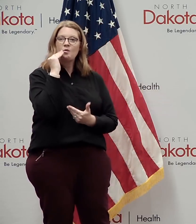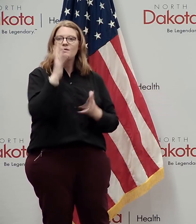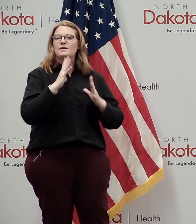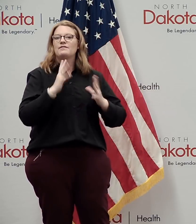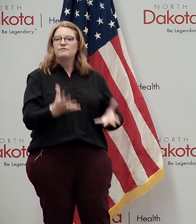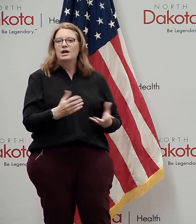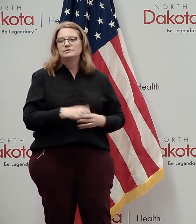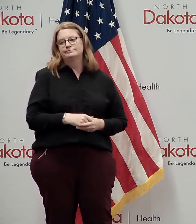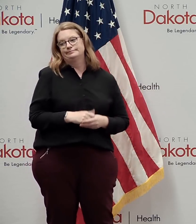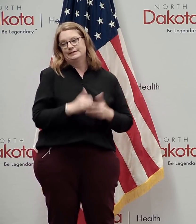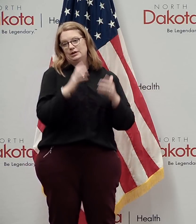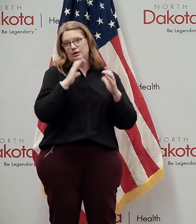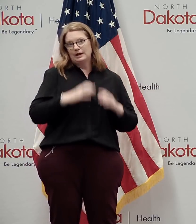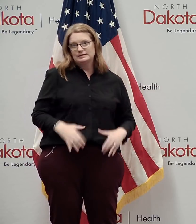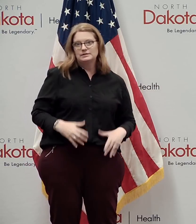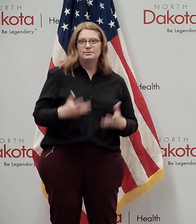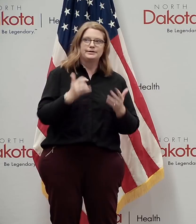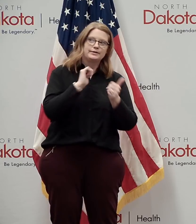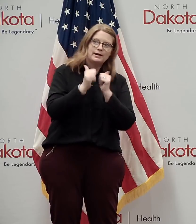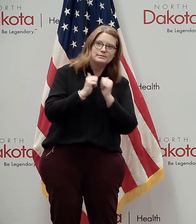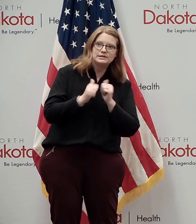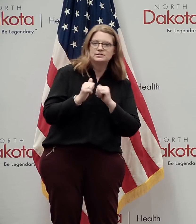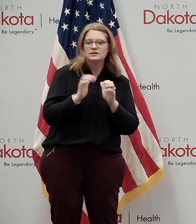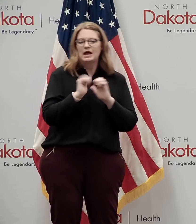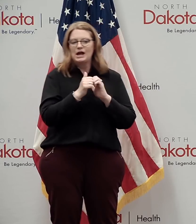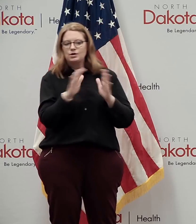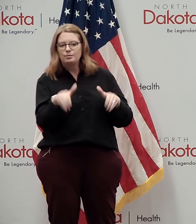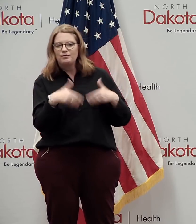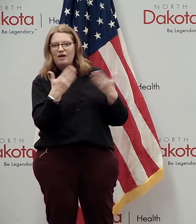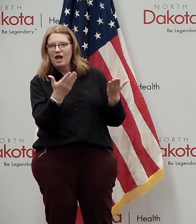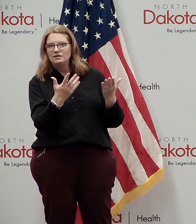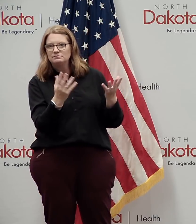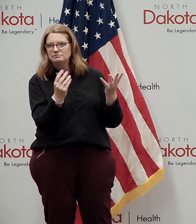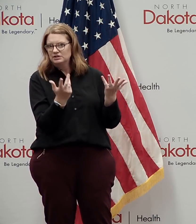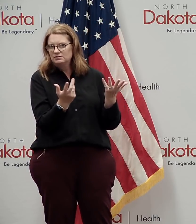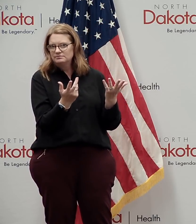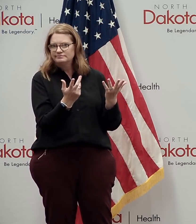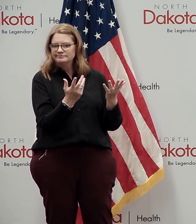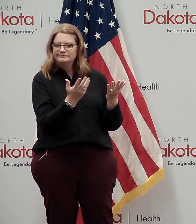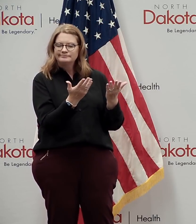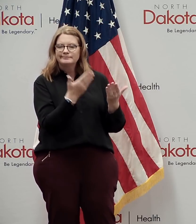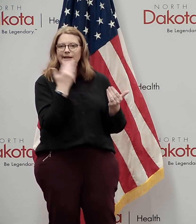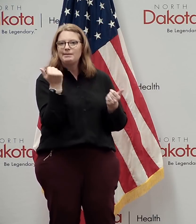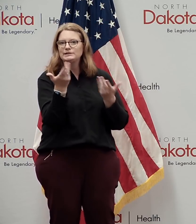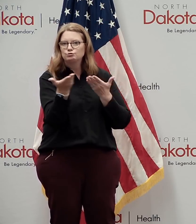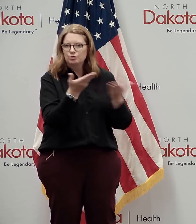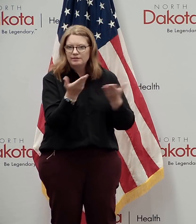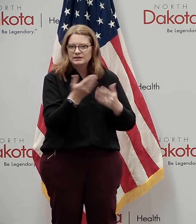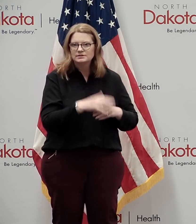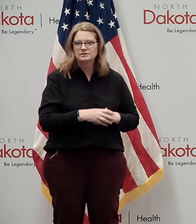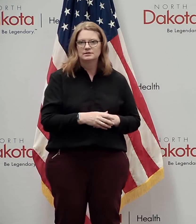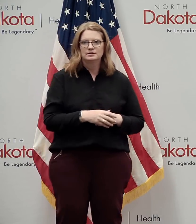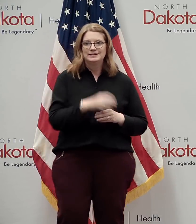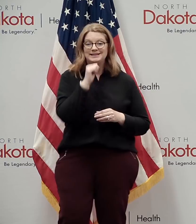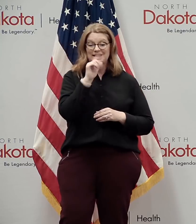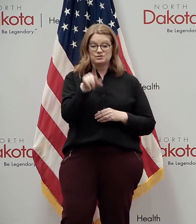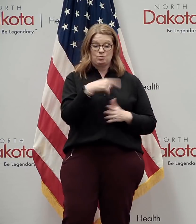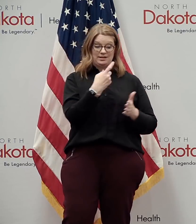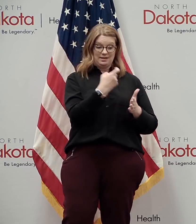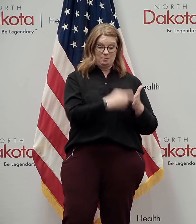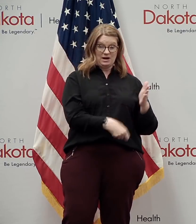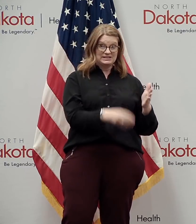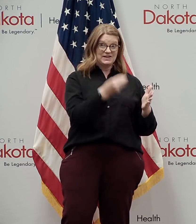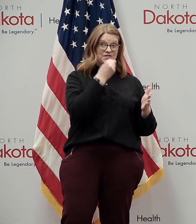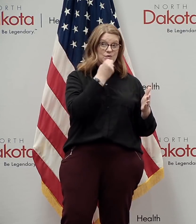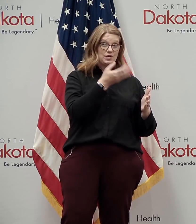your competition, how do you deliver more value to those customers than your competition does. And in this case, part of the value equation isn't just the price of the